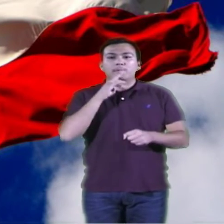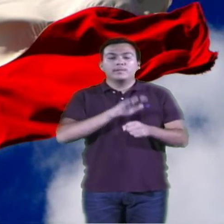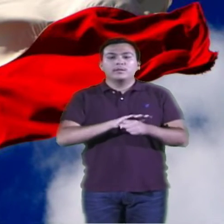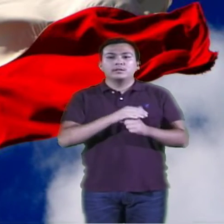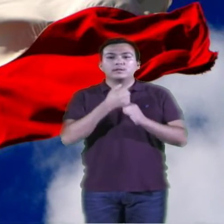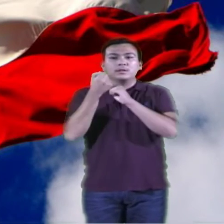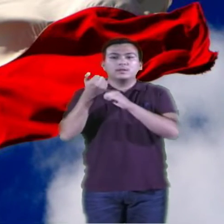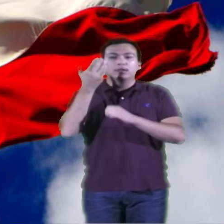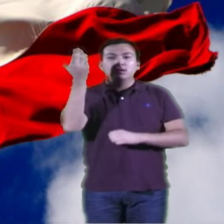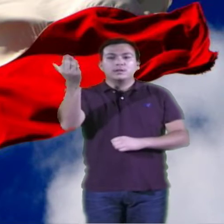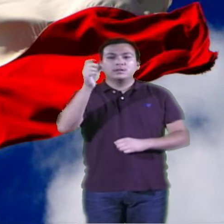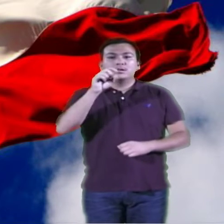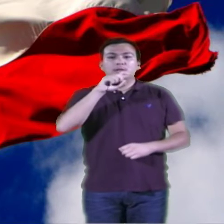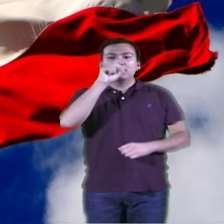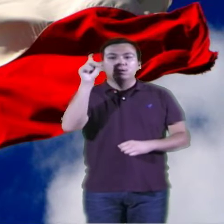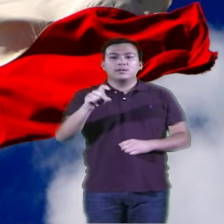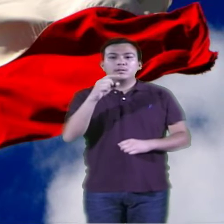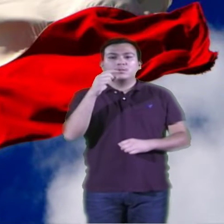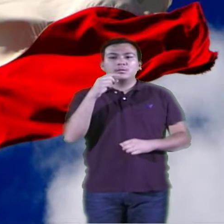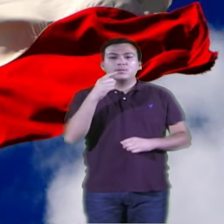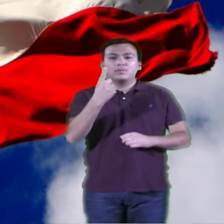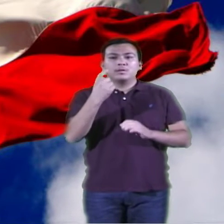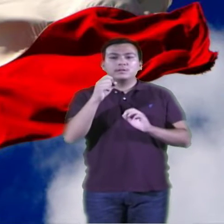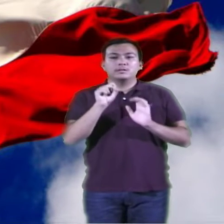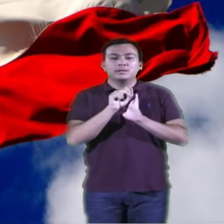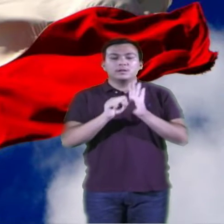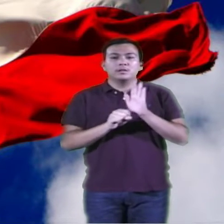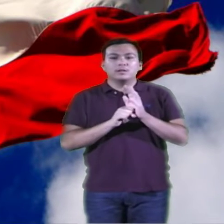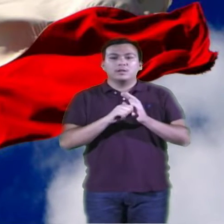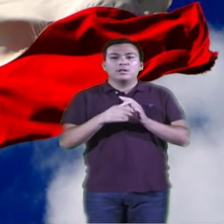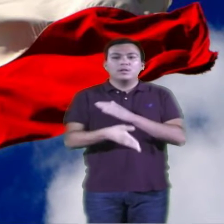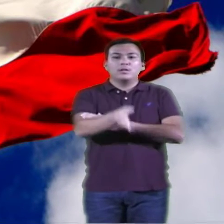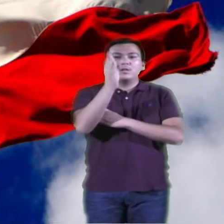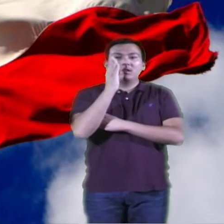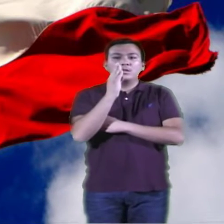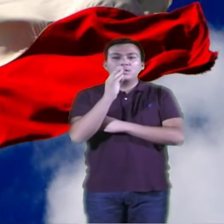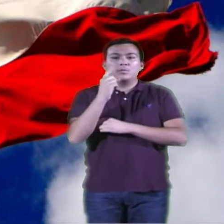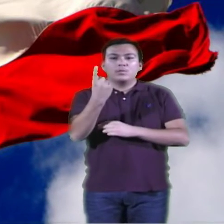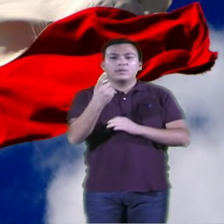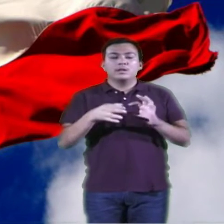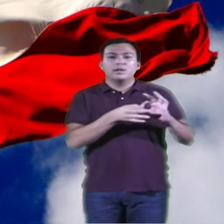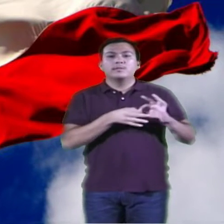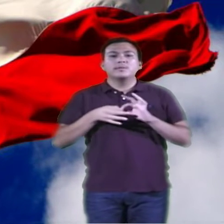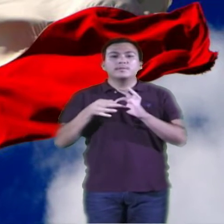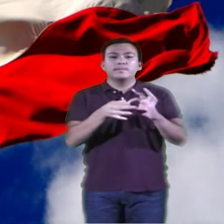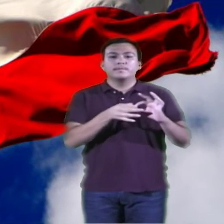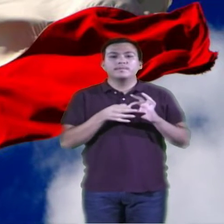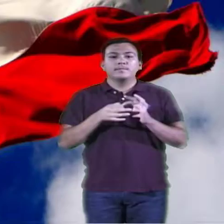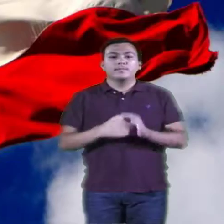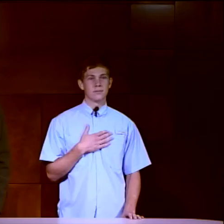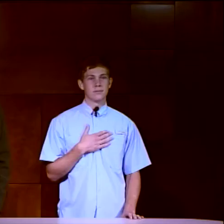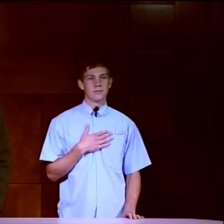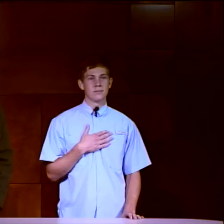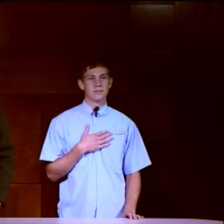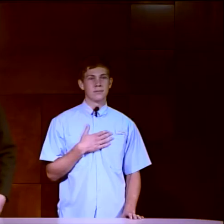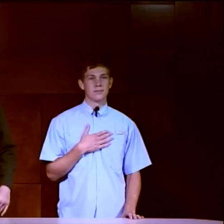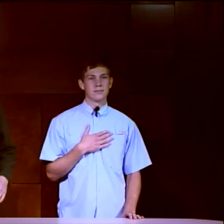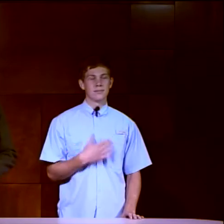to thee, Texas, one state, under God, one and indivisible. And now for a